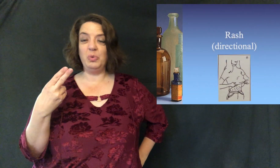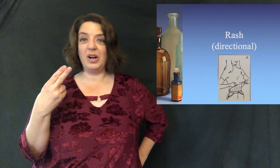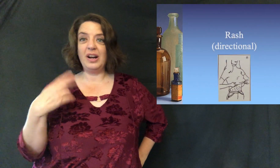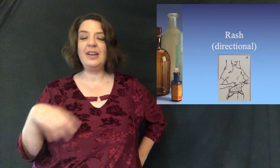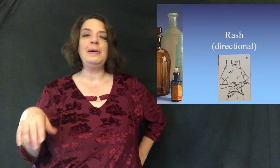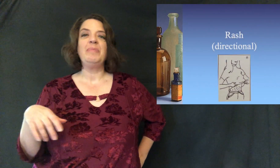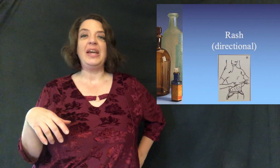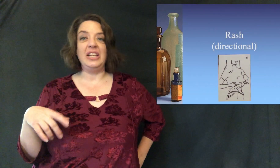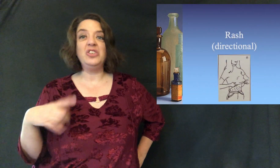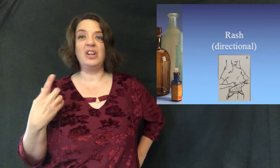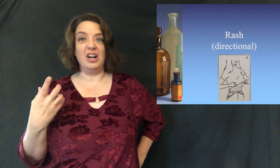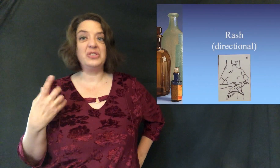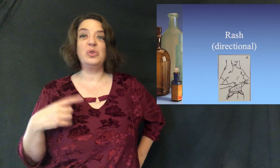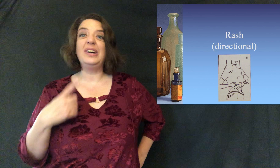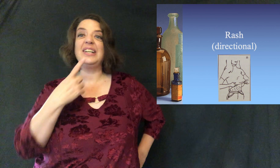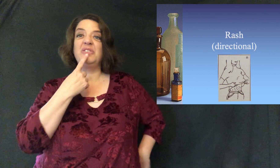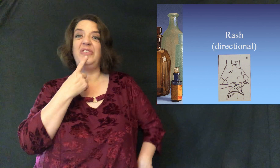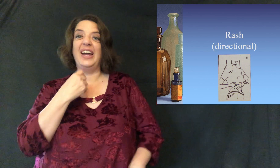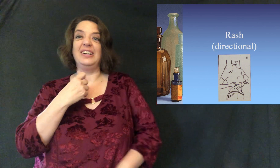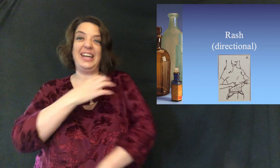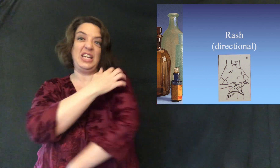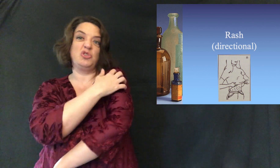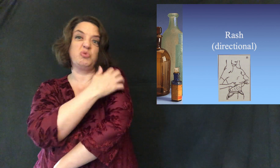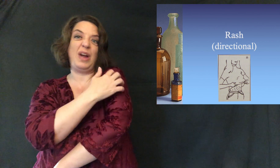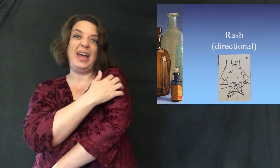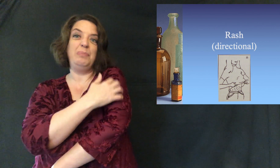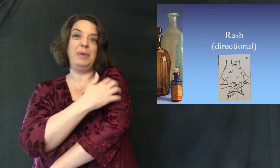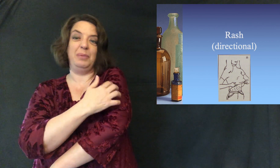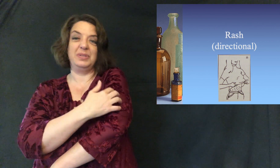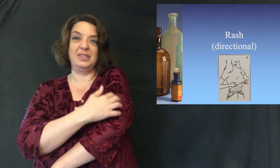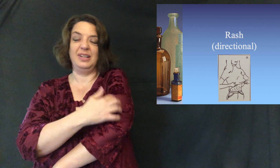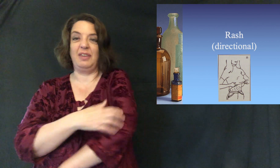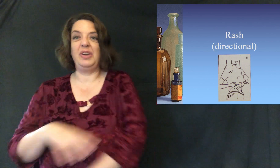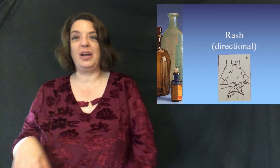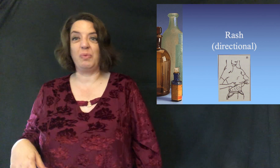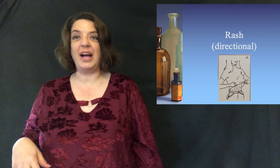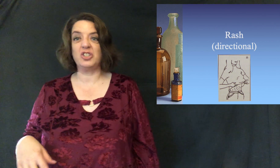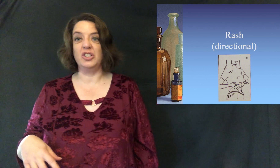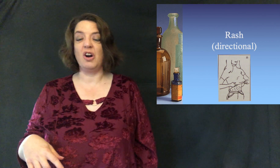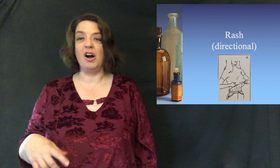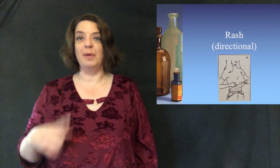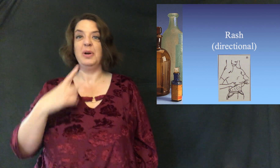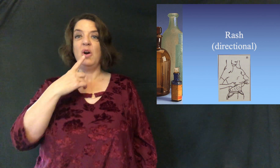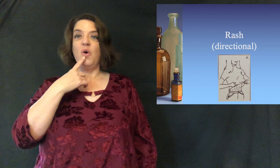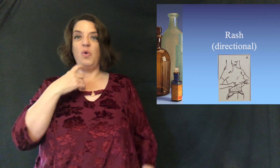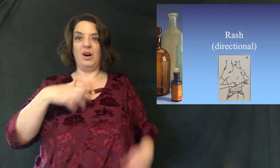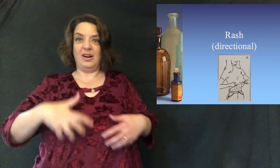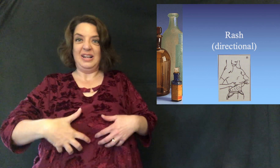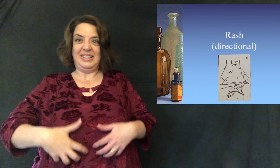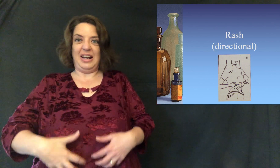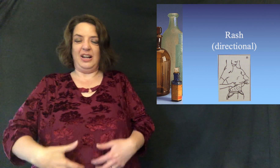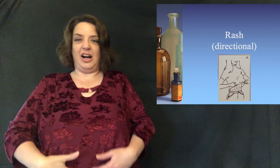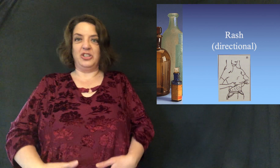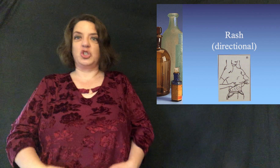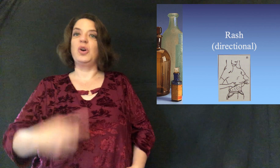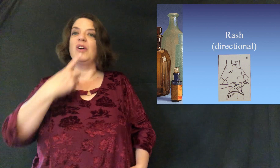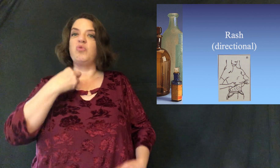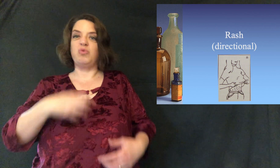word, and then you can also classify it, like it's red bumps. Like if you had a rash on your arm or on your trunk,